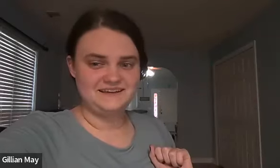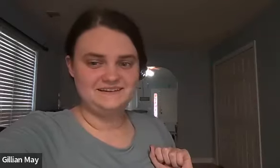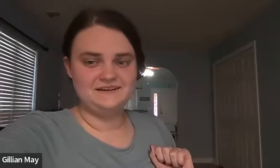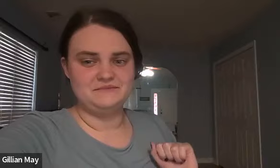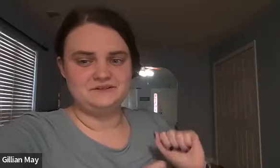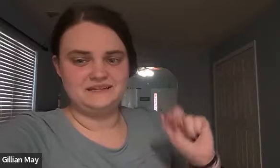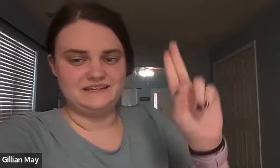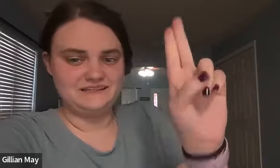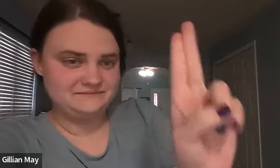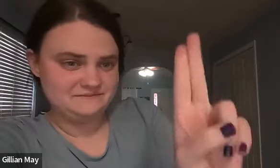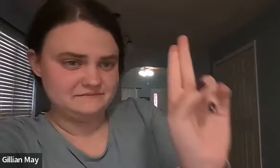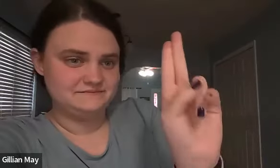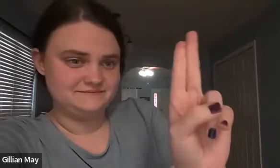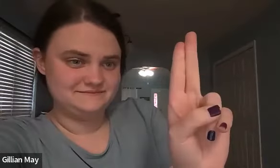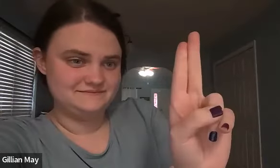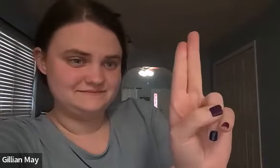Okay, I'm going to do it again.